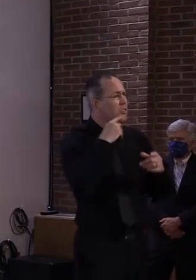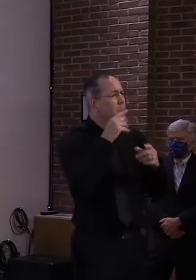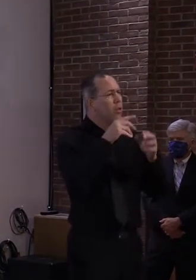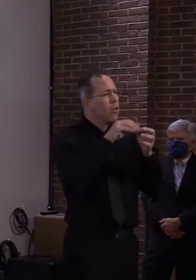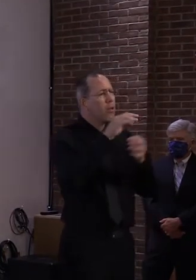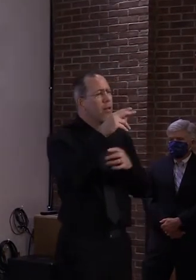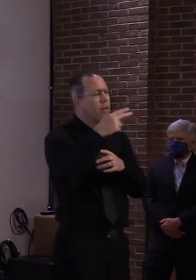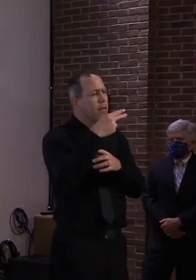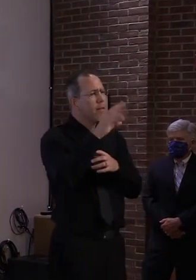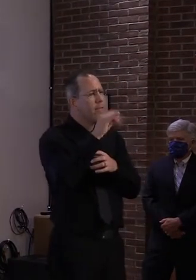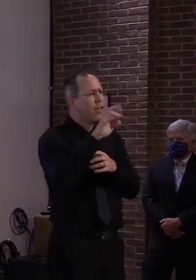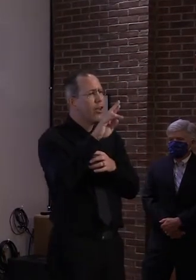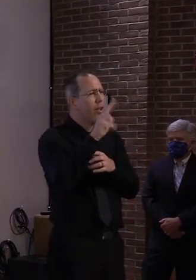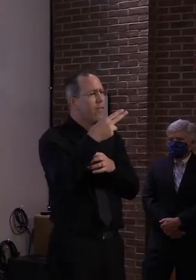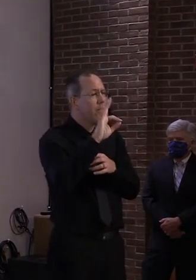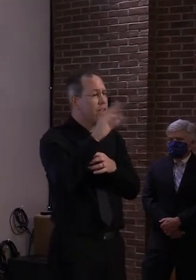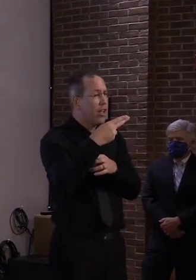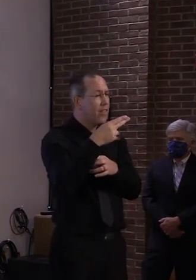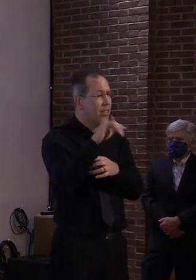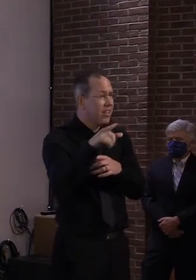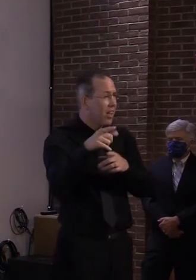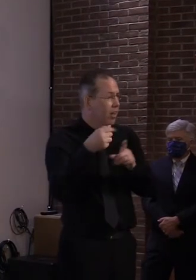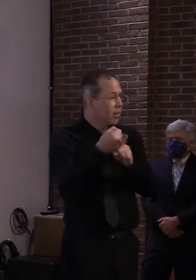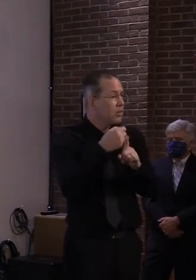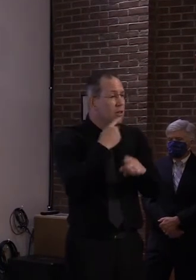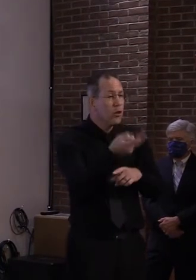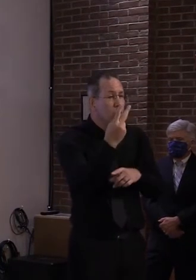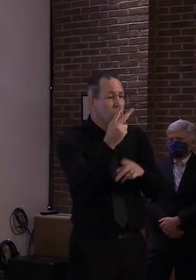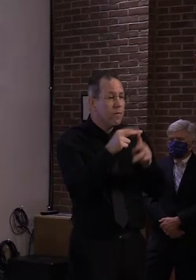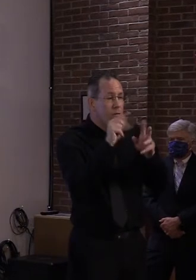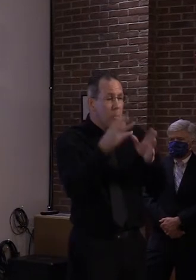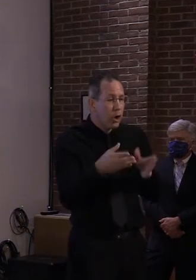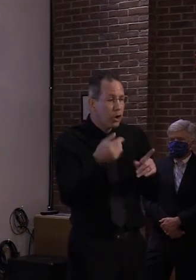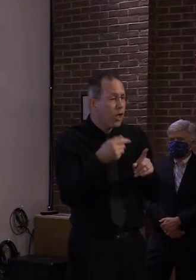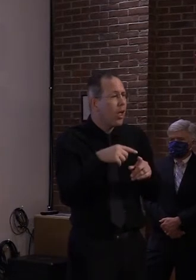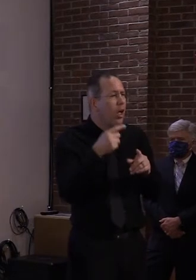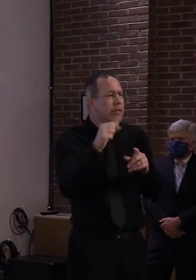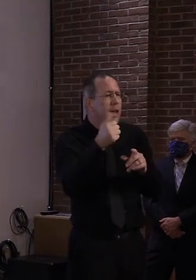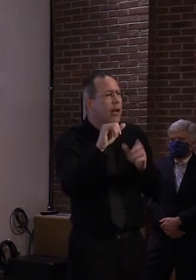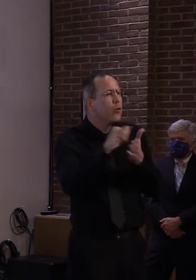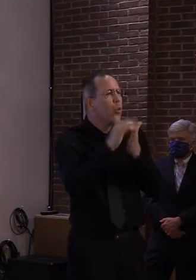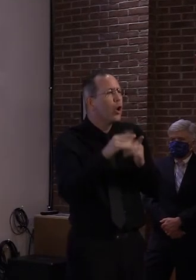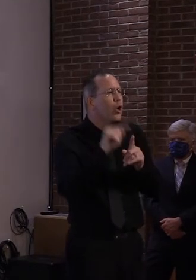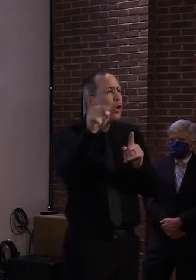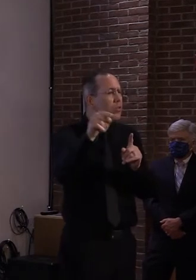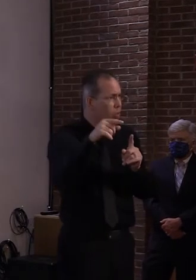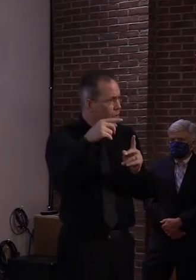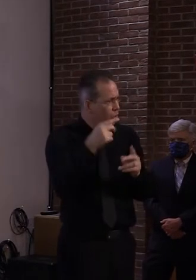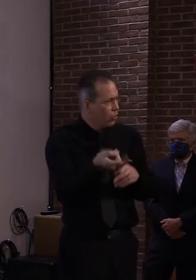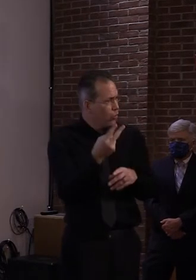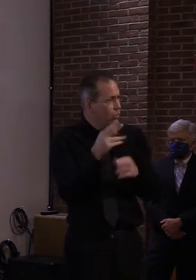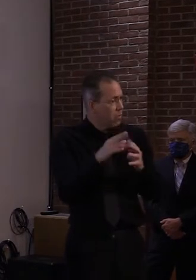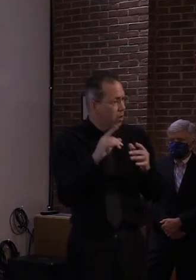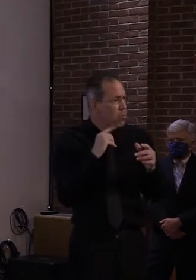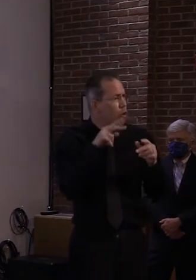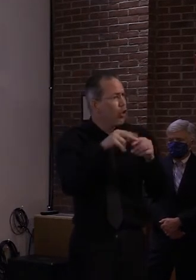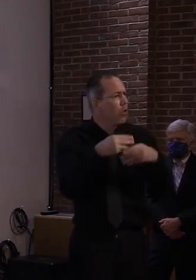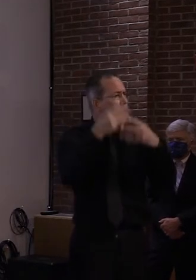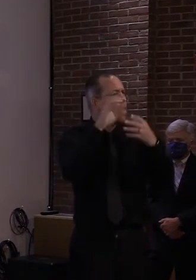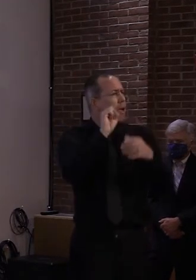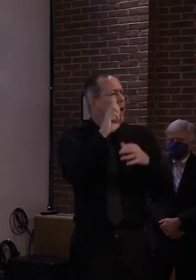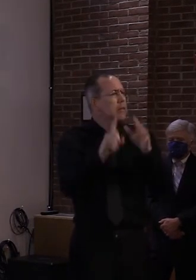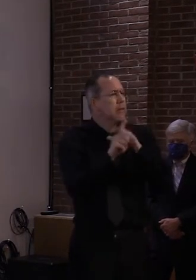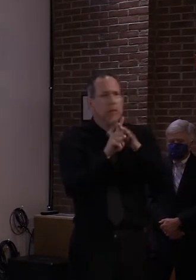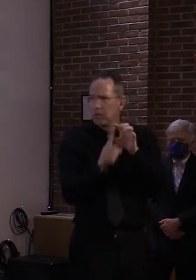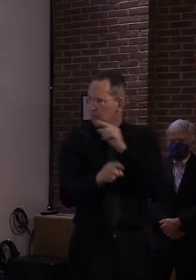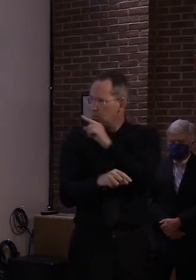we frame this correctly. Right. So on the day that you commented, to our knowledge, they were cases that were in